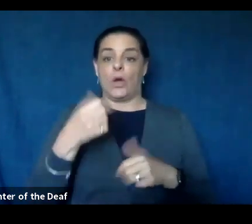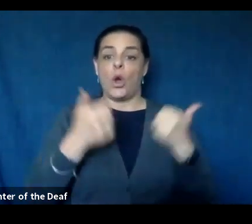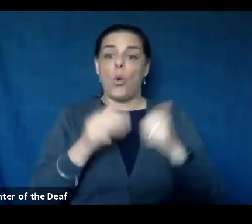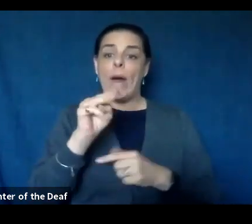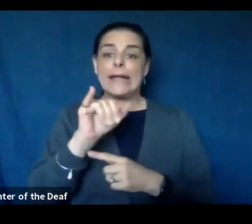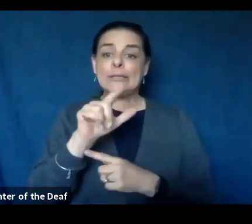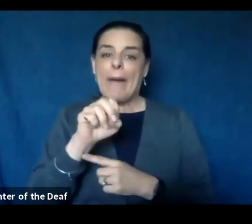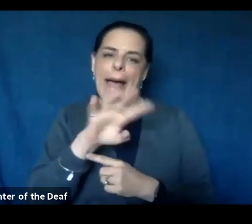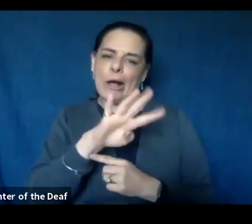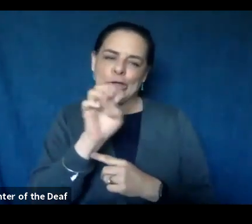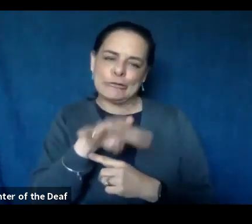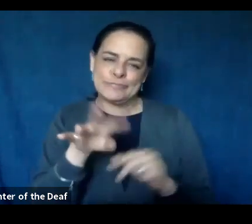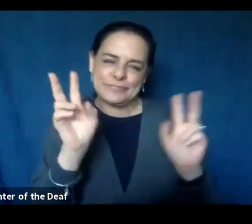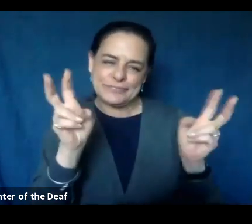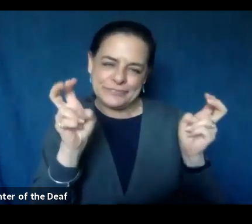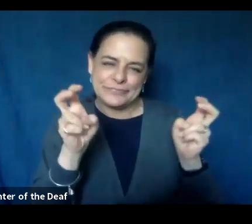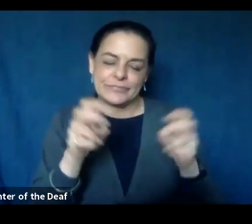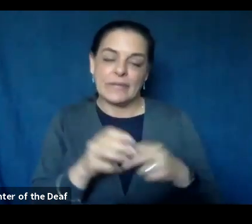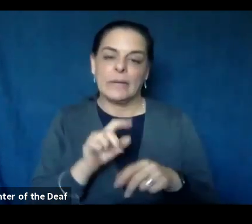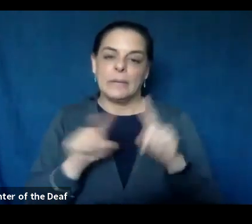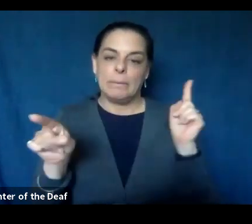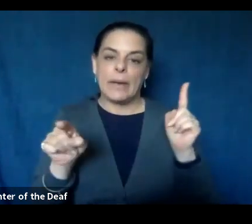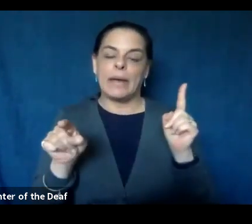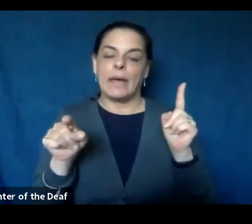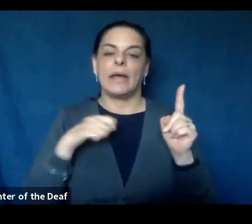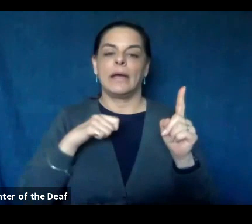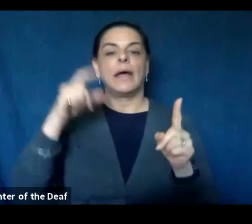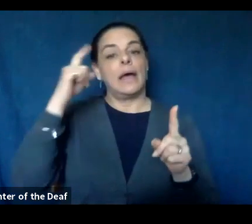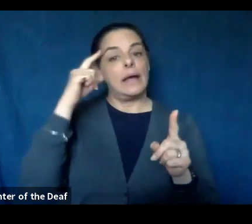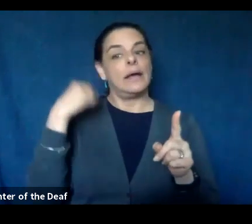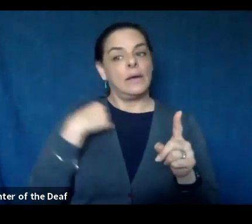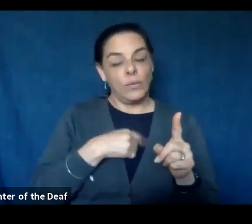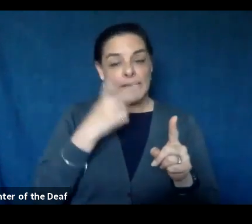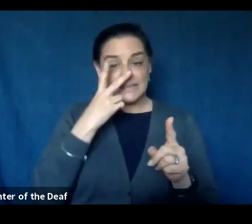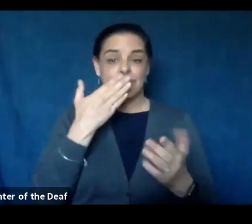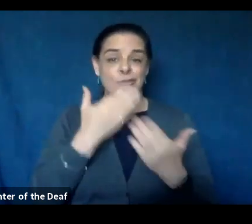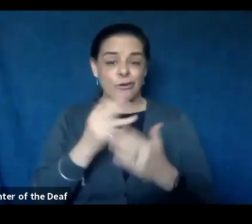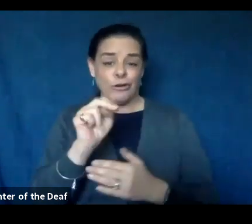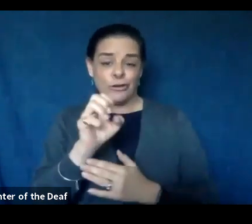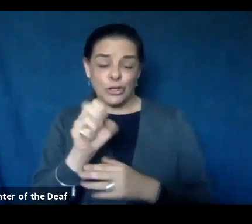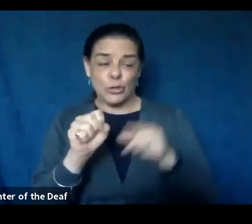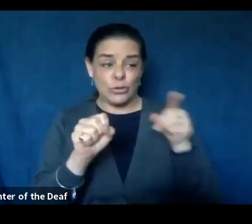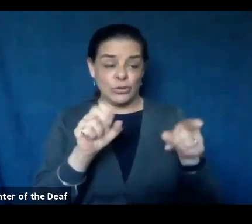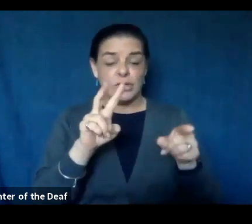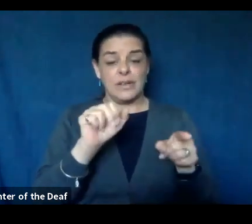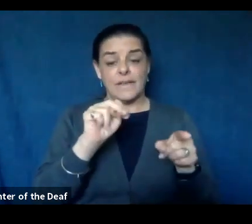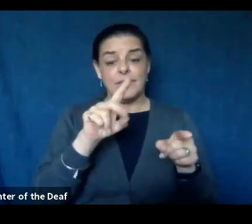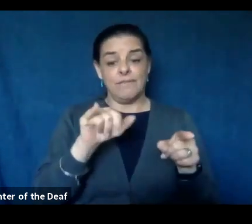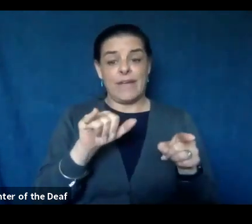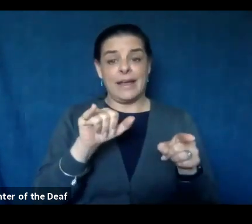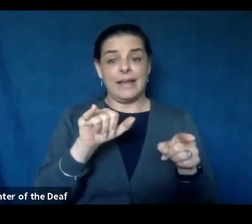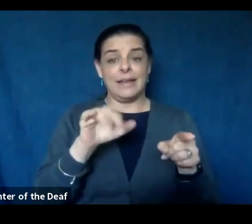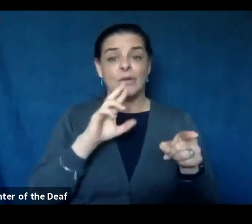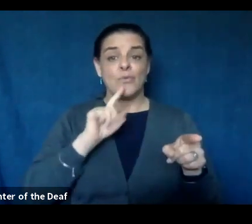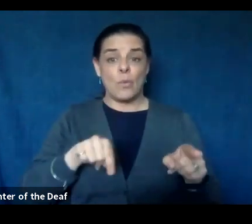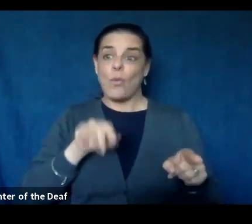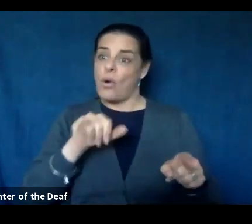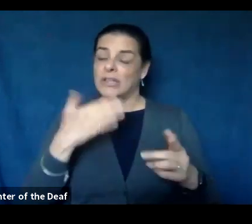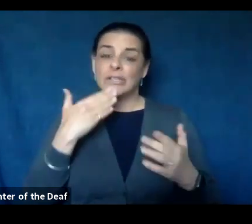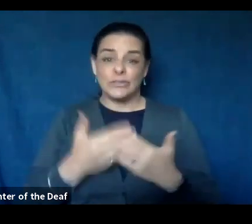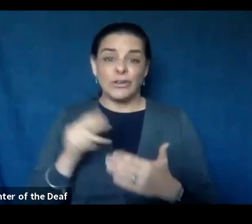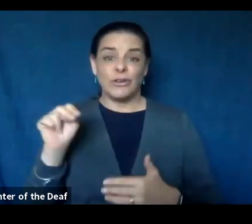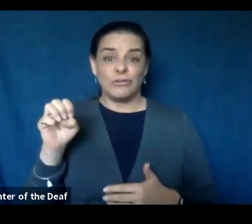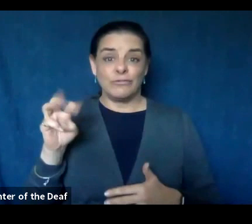say. But I think that we're seeing encouraging news. The Vanderbilt report is encouraging. And again, that goes to